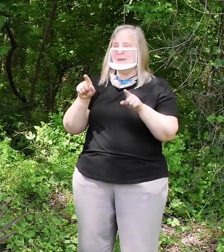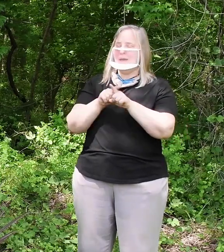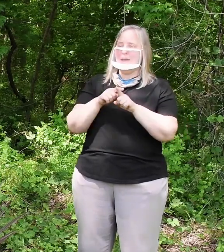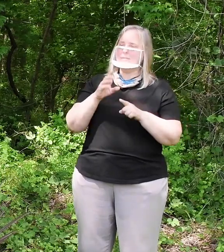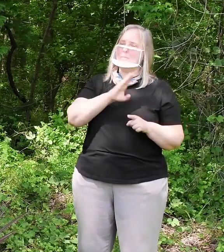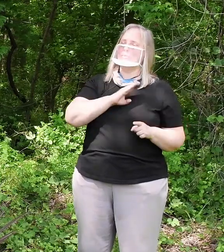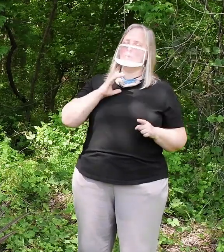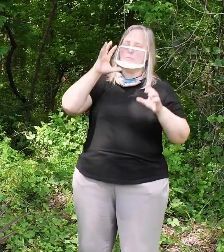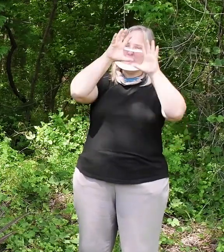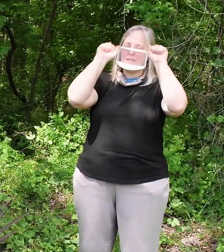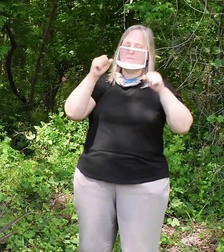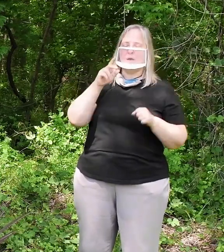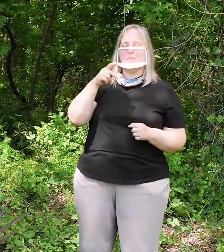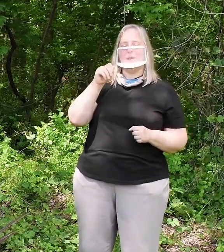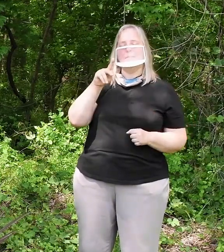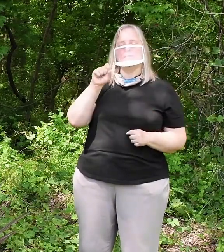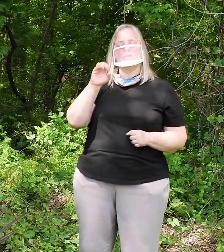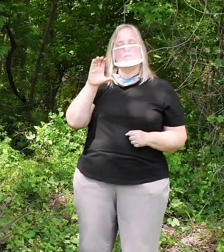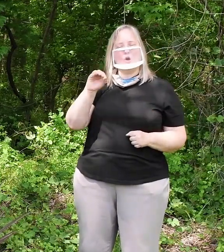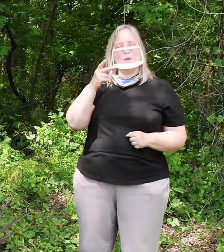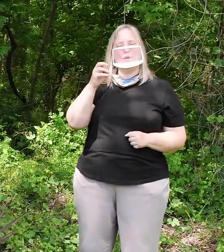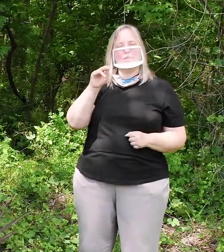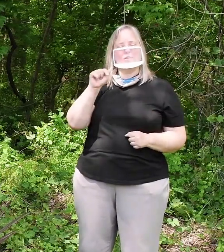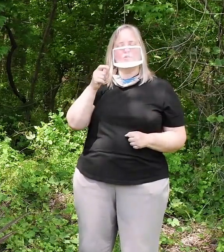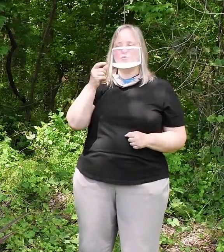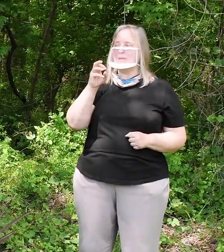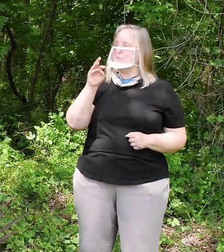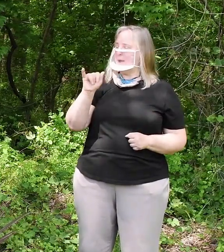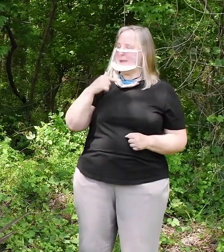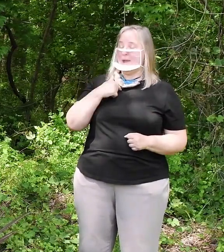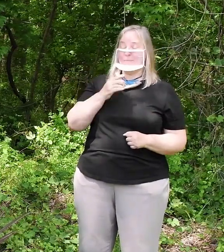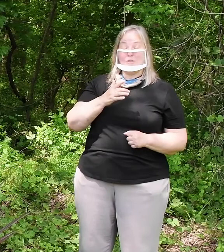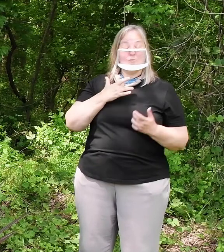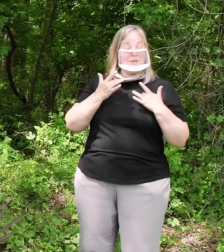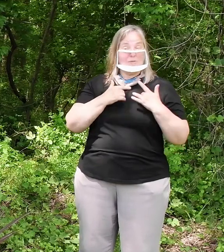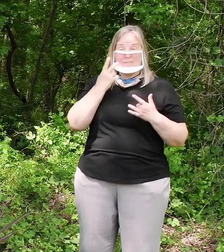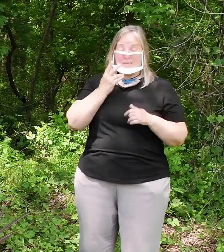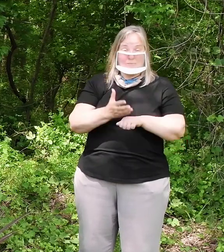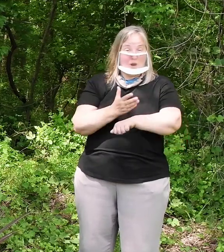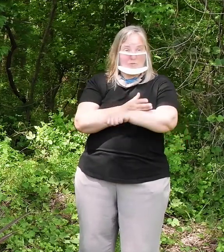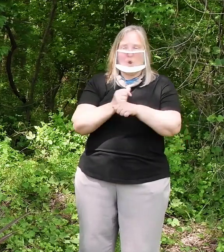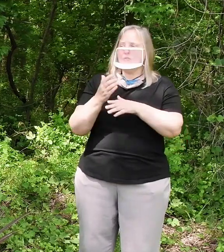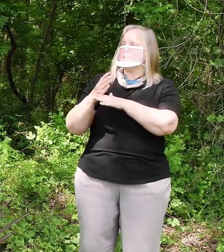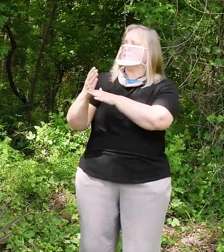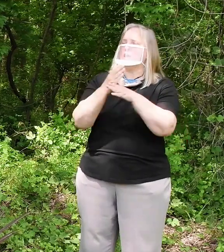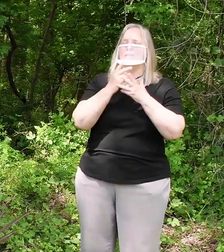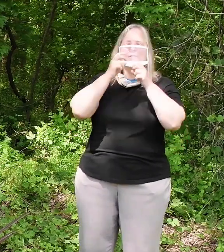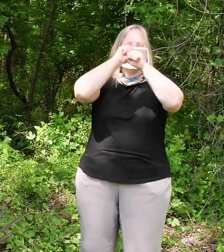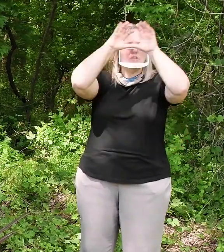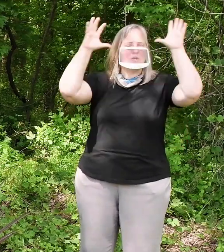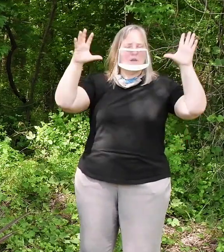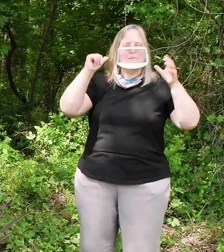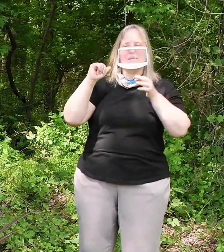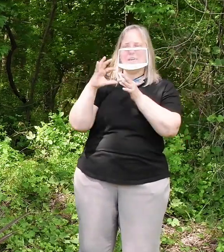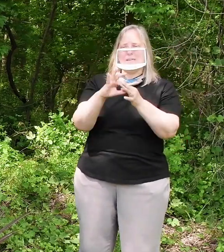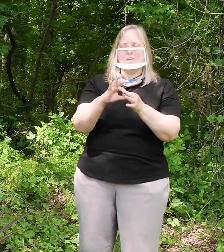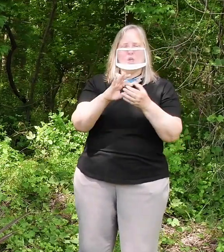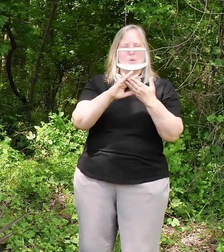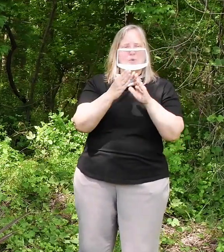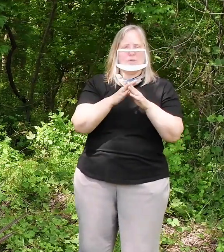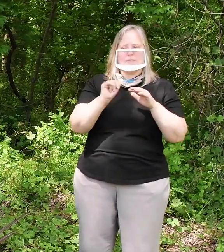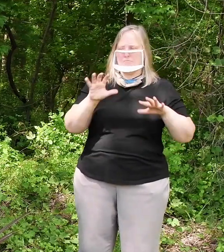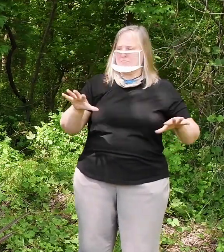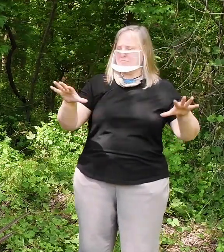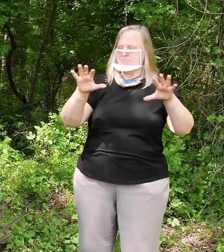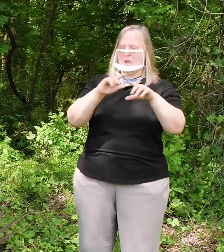Patapsco Heritage Greenway, I am thrilled to see progress on the shared vision of connecting the communities of the Patapsco